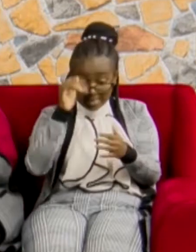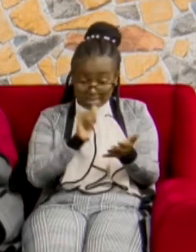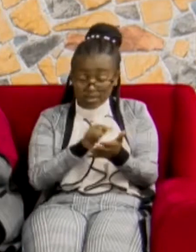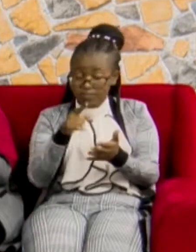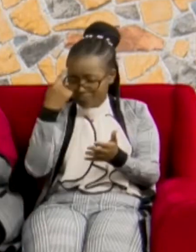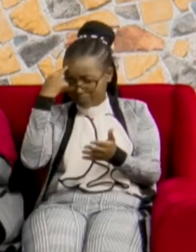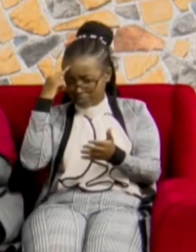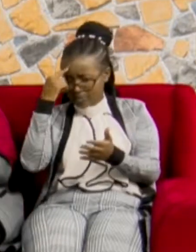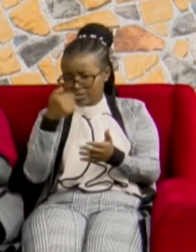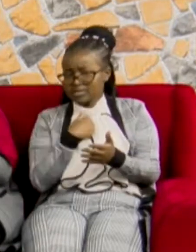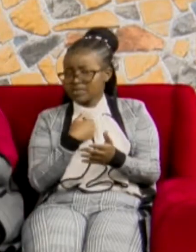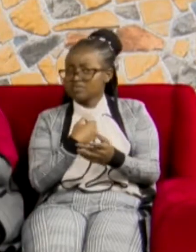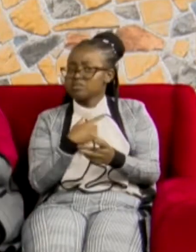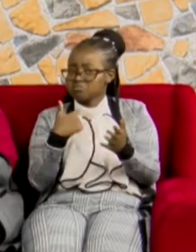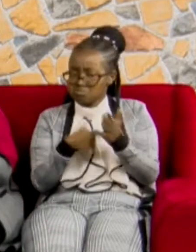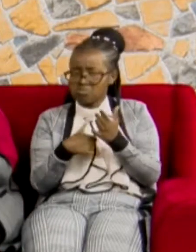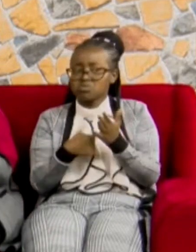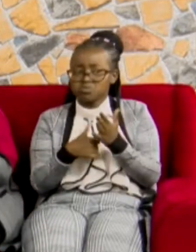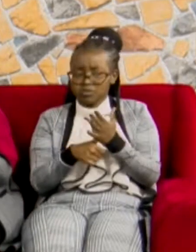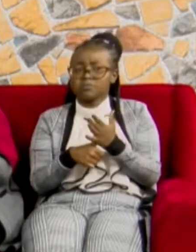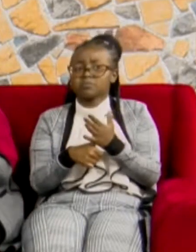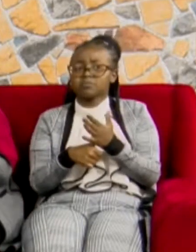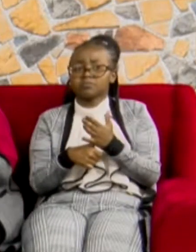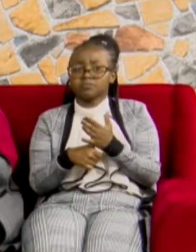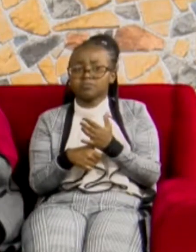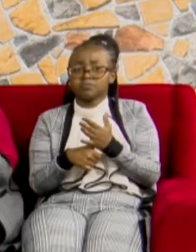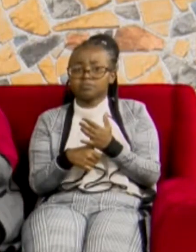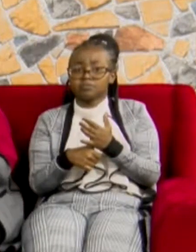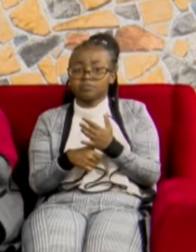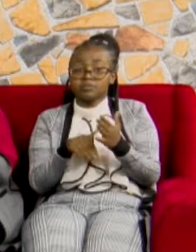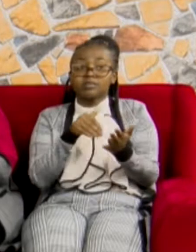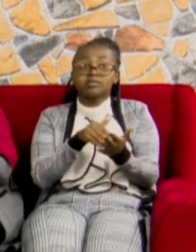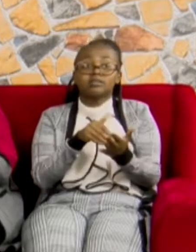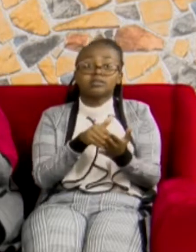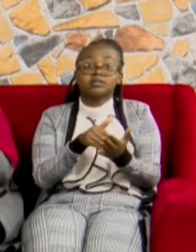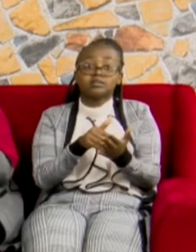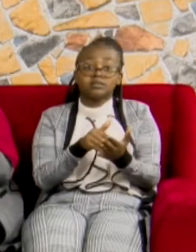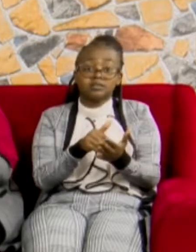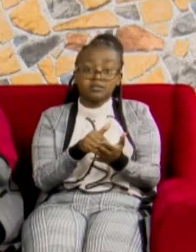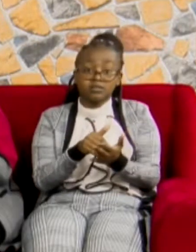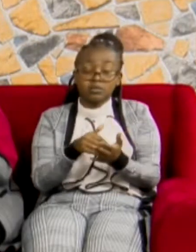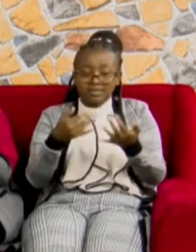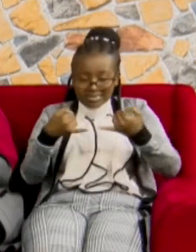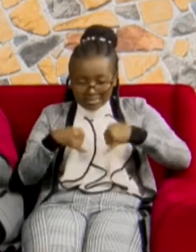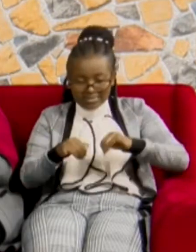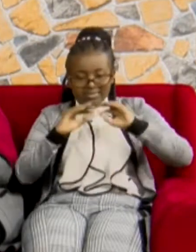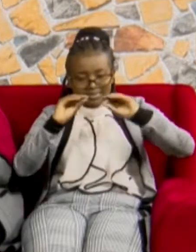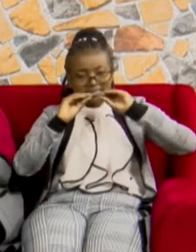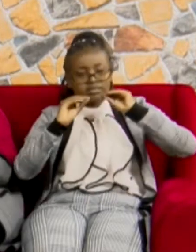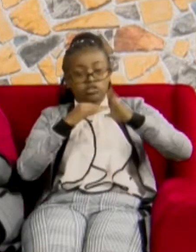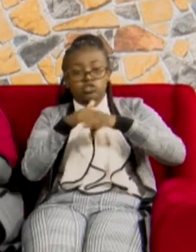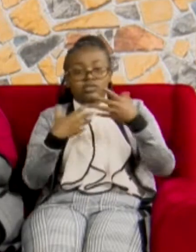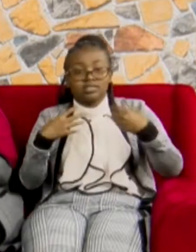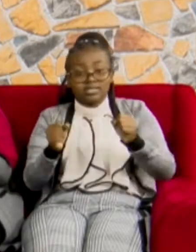we think that there's a bit of a delay here, and then in a center that's where we try and educate all the health